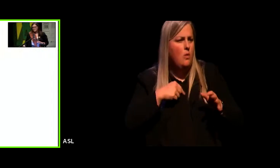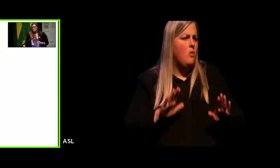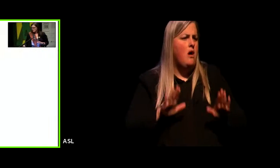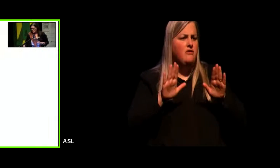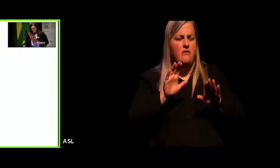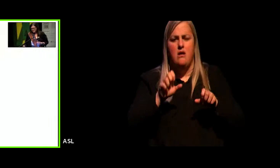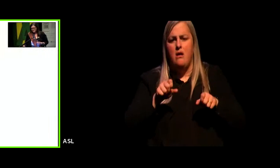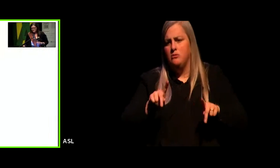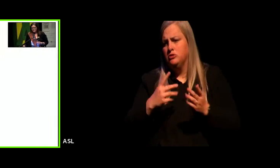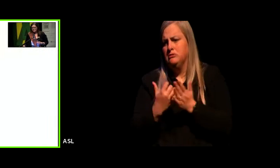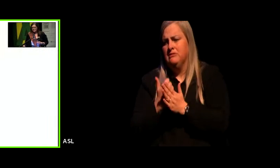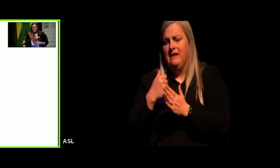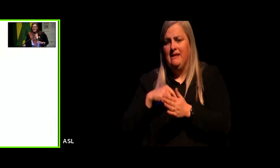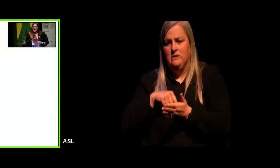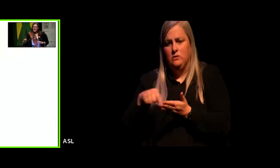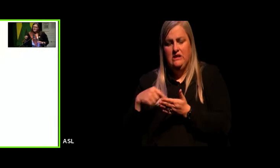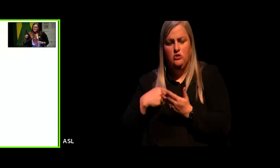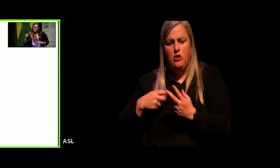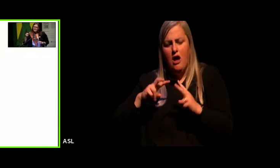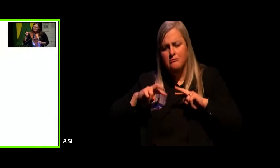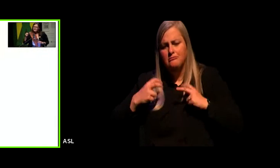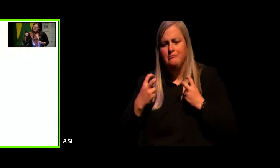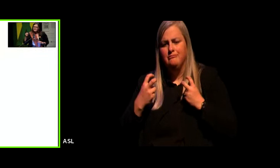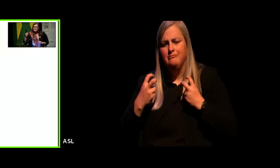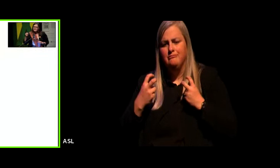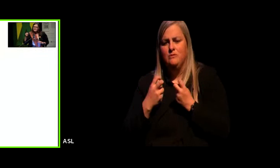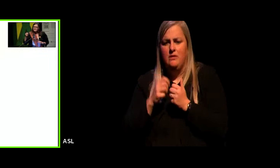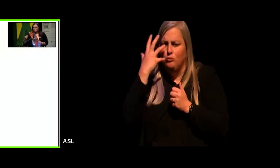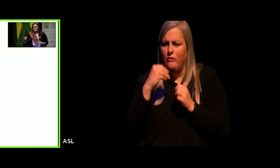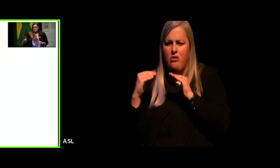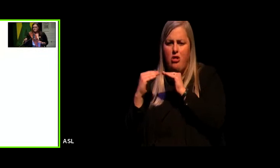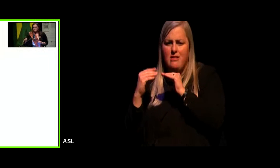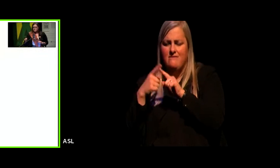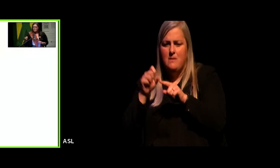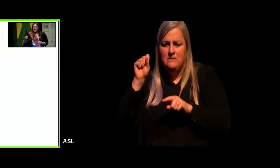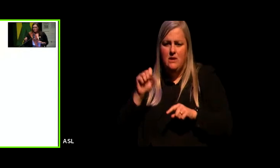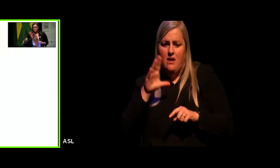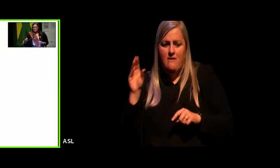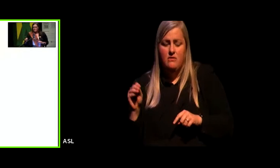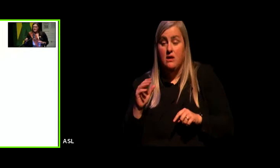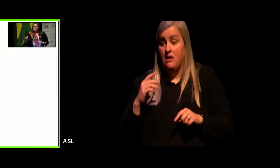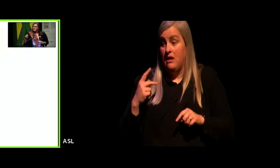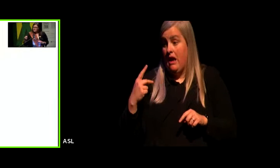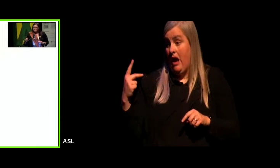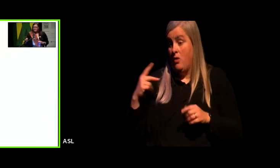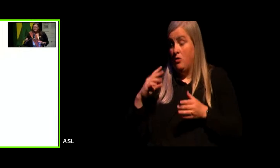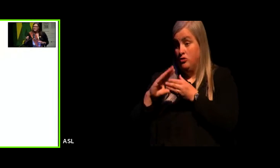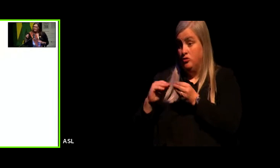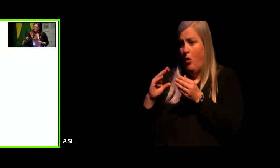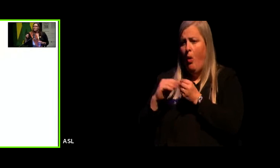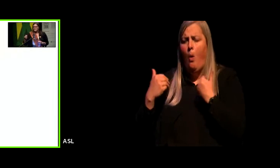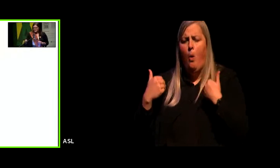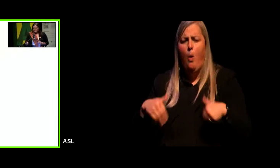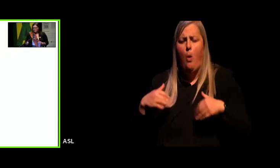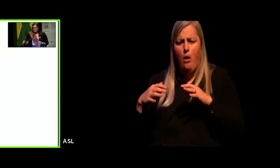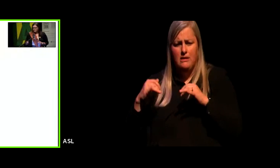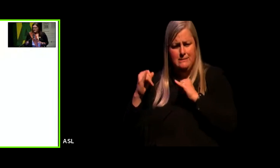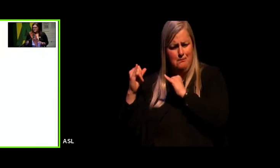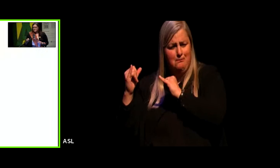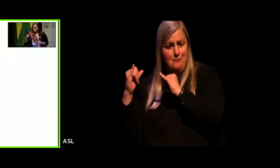some beautiful colleagues from South Africa. And the resonance of our stories was so powerful. They're different, but they are also the